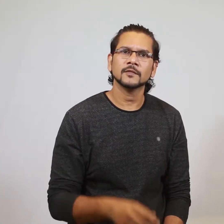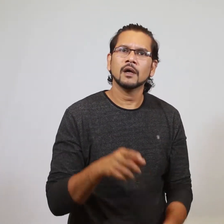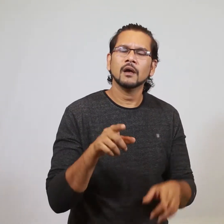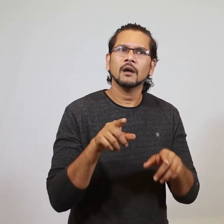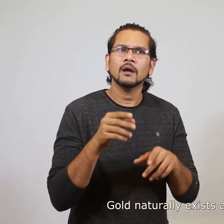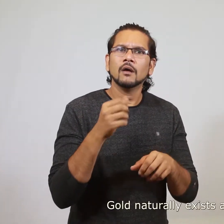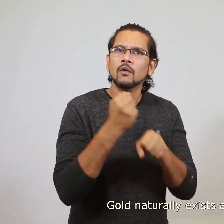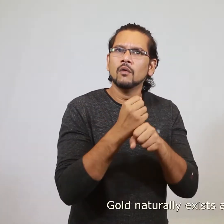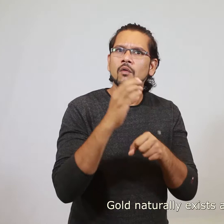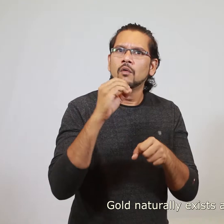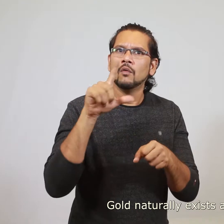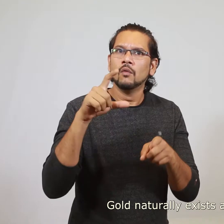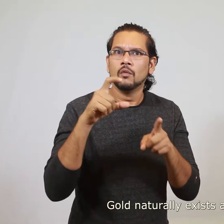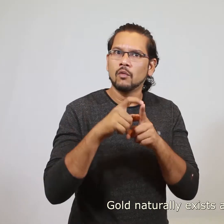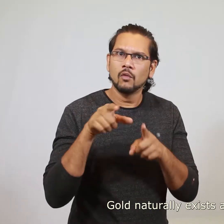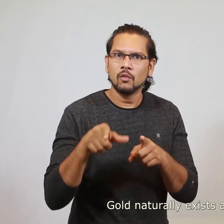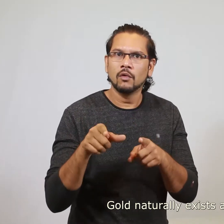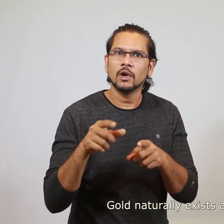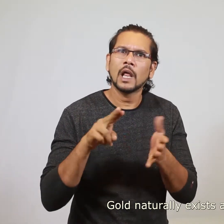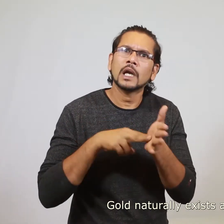Gold naturally exists as atoms.